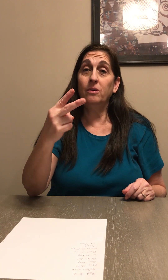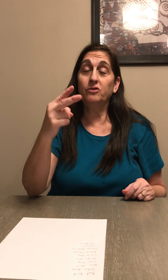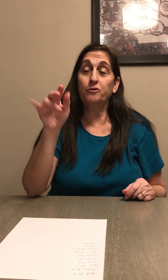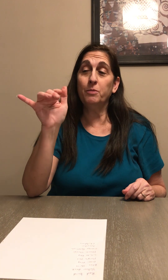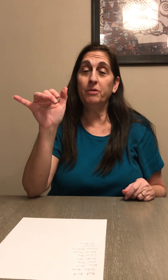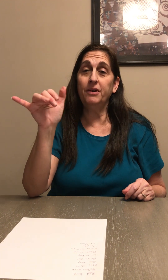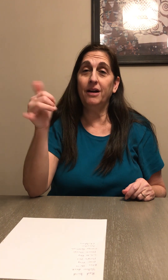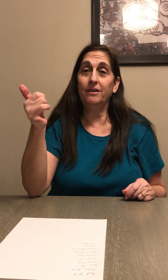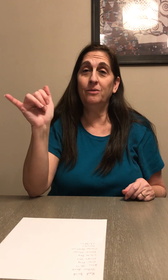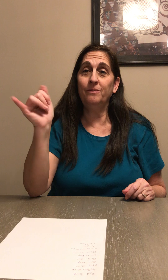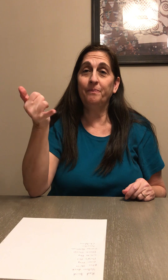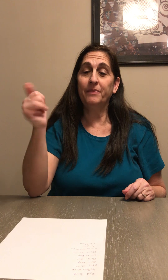if you remember yellow,